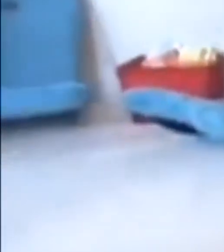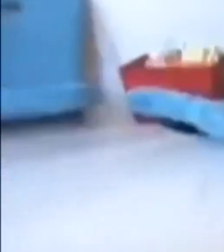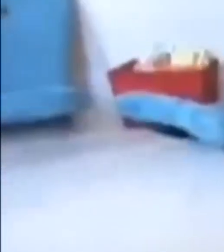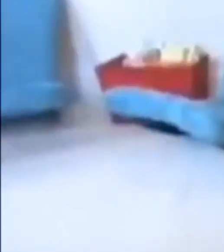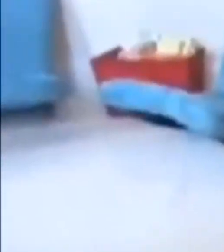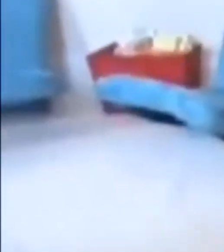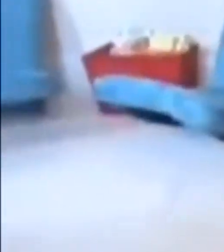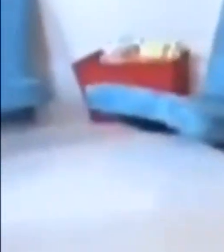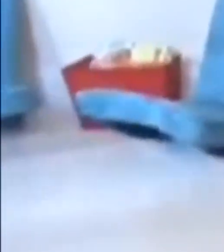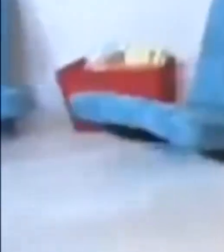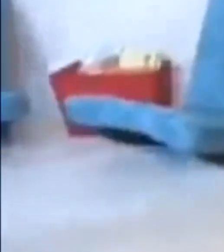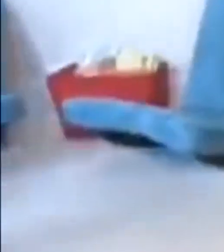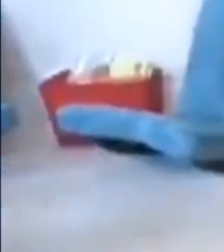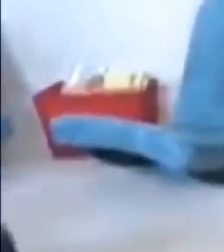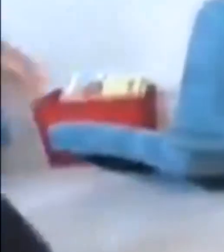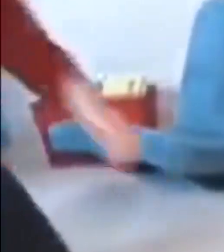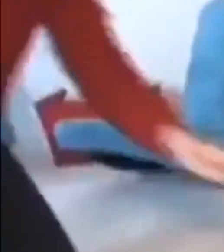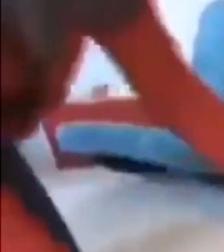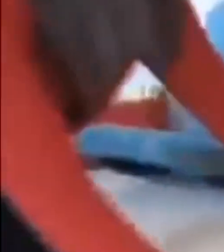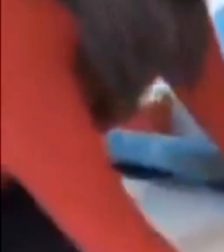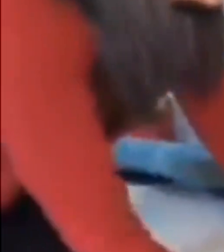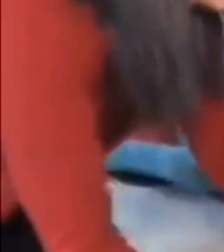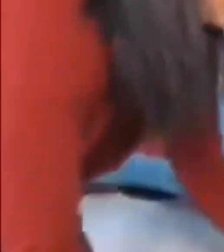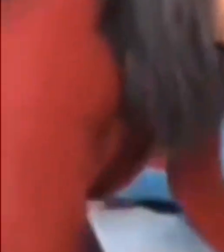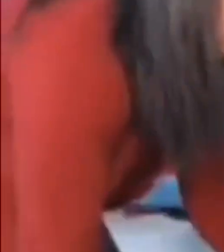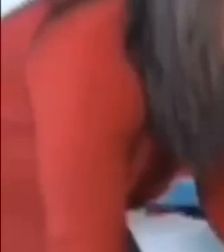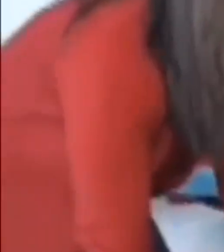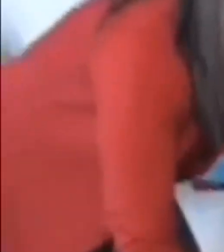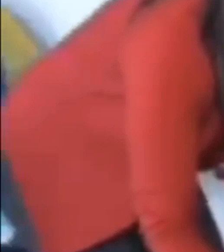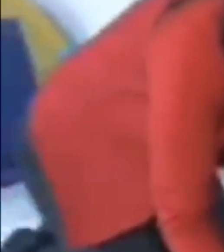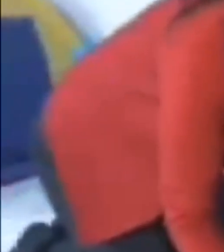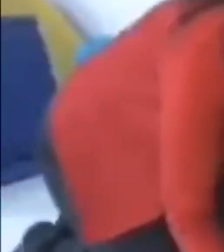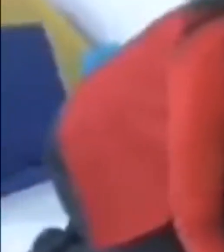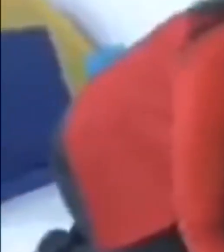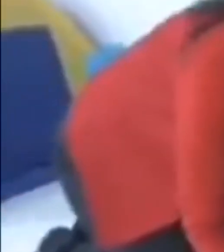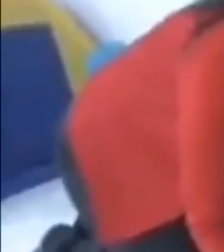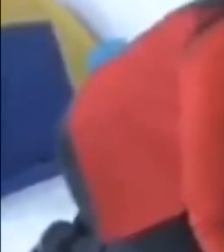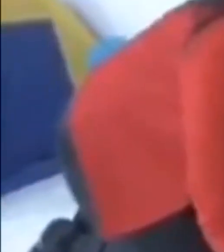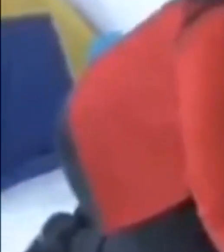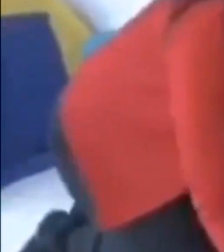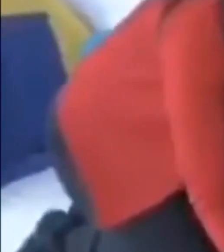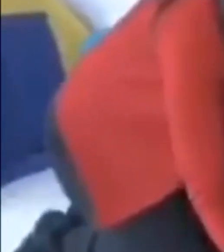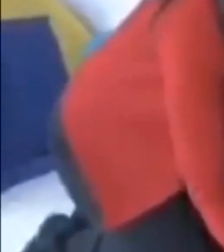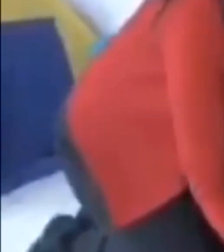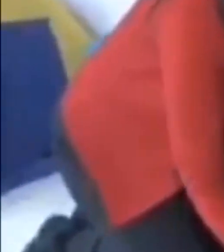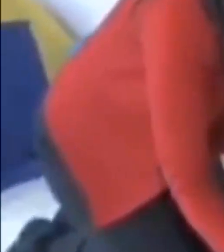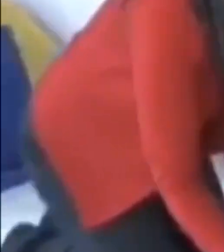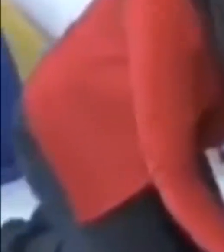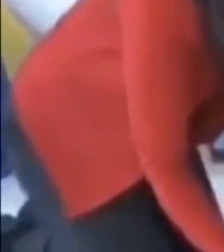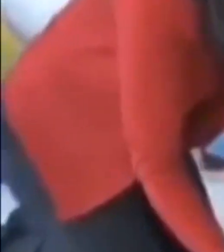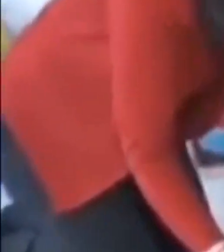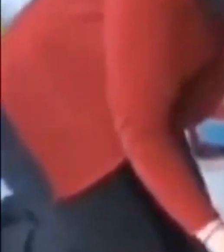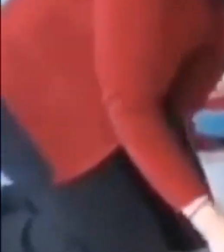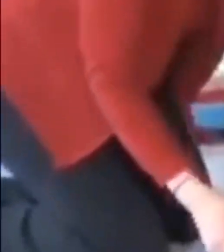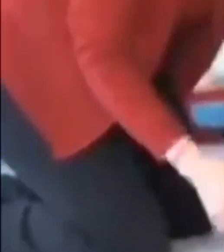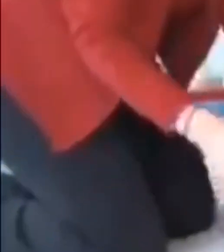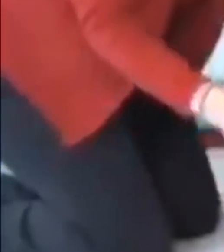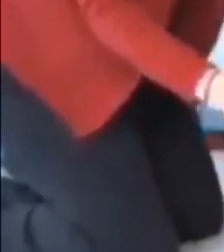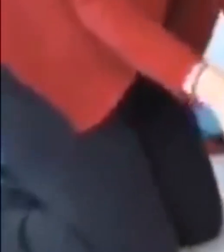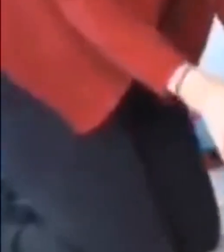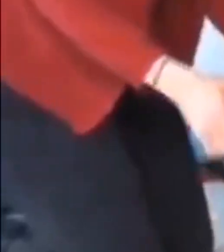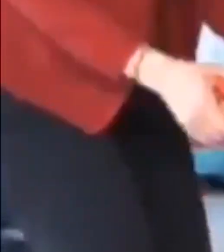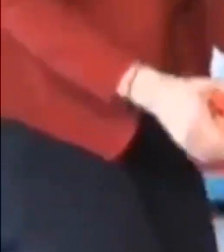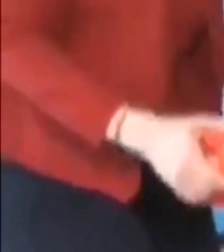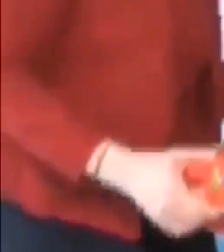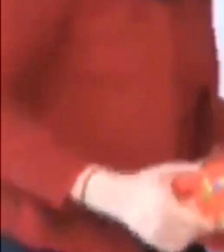Ryan was different from Andrew. He started with NEC at a very young age, at 16 months old, which is an extremely young age to start.